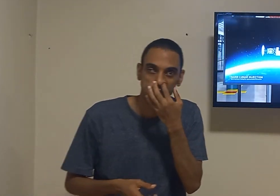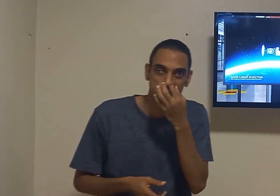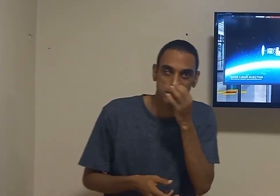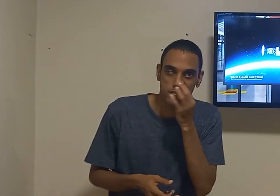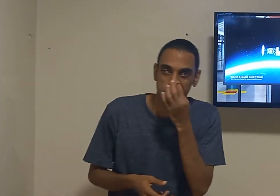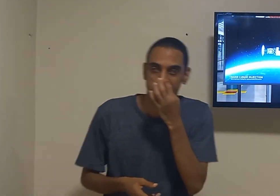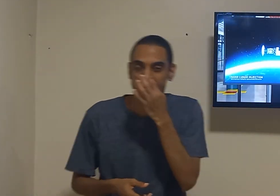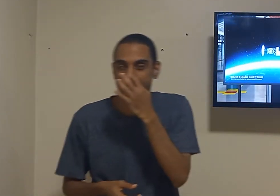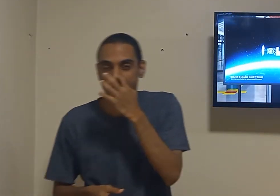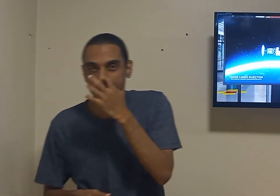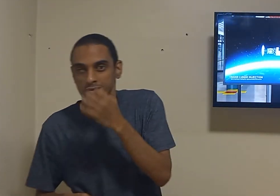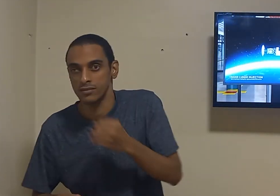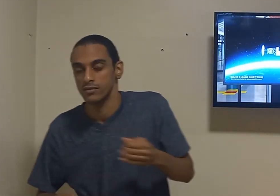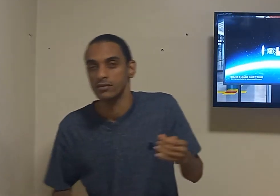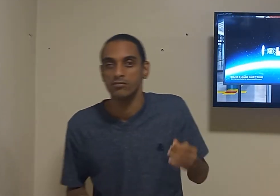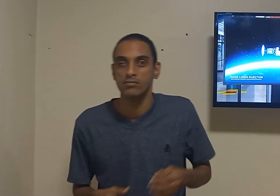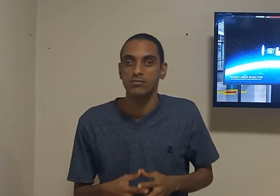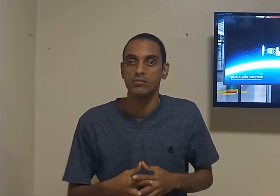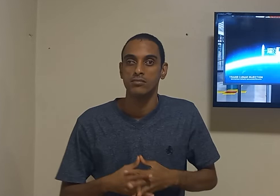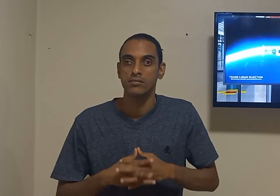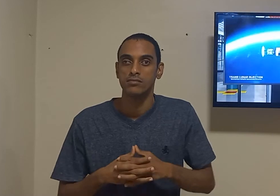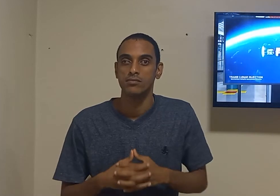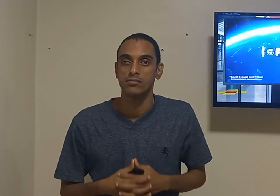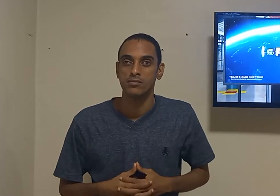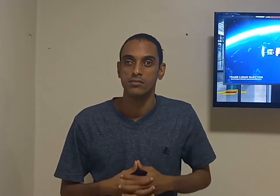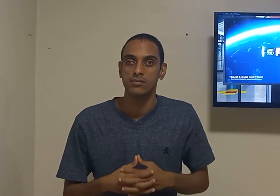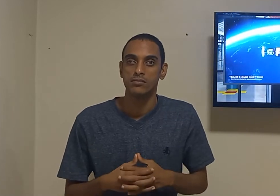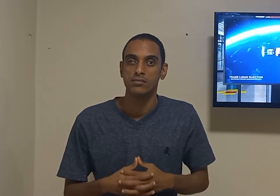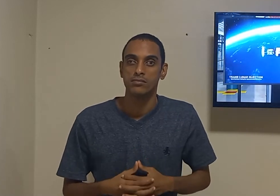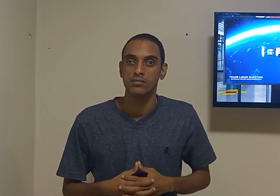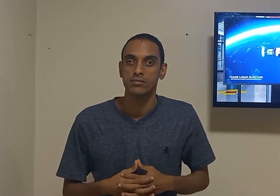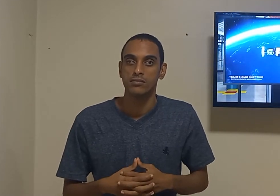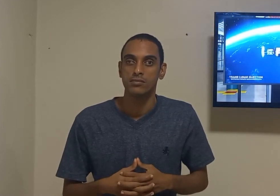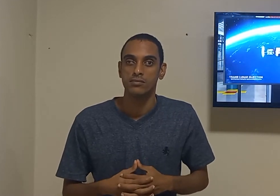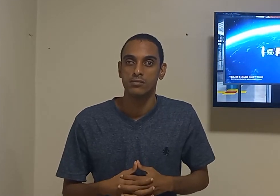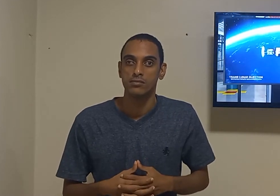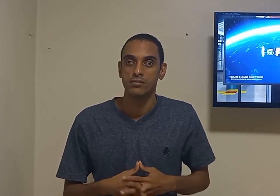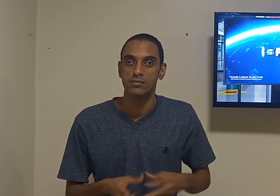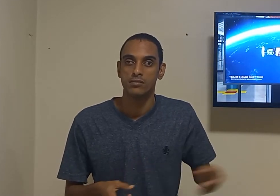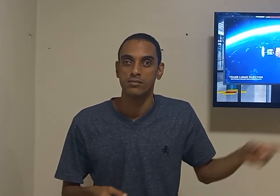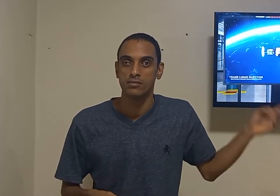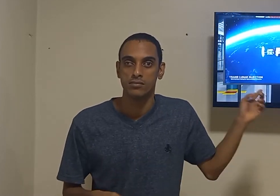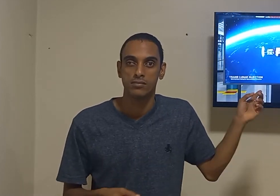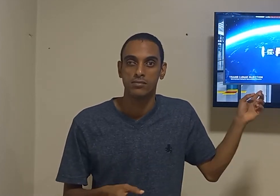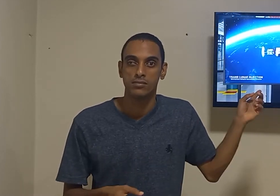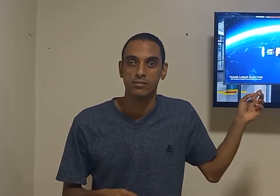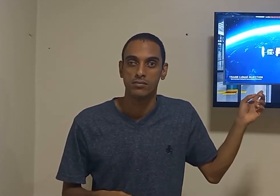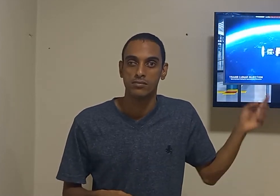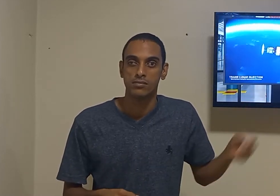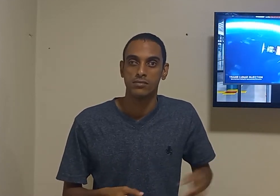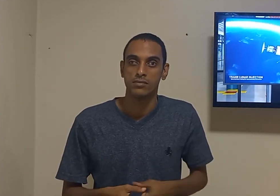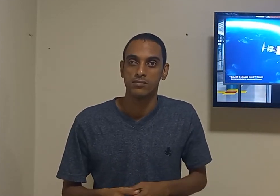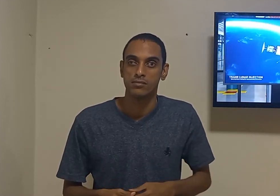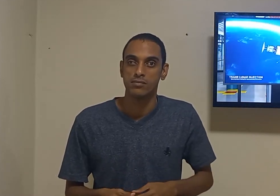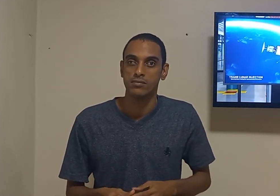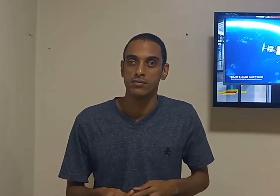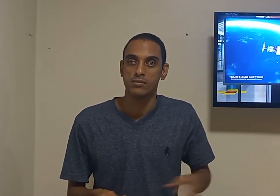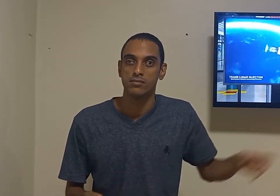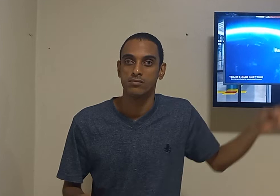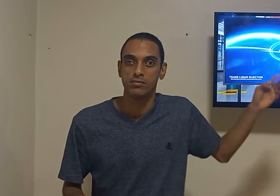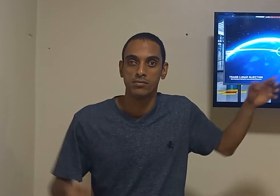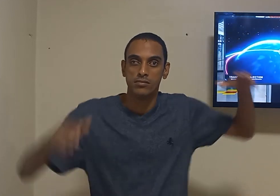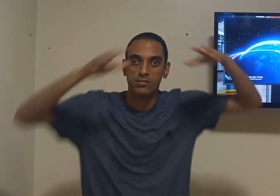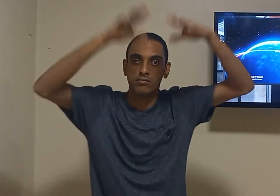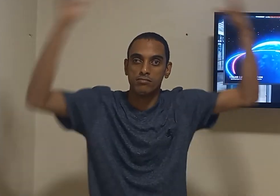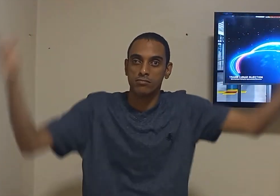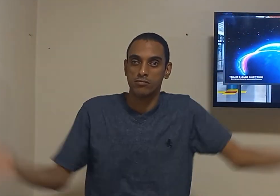here, the translunar injection to a 20-minute firing of this ICPS upper stage. And what